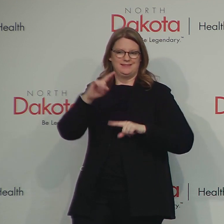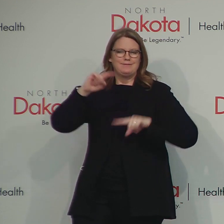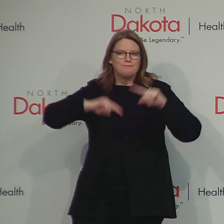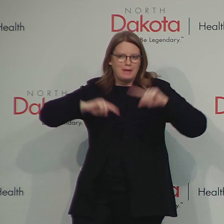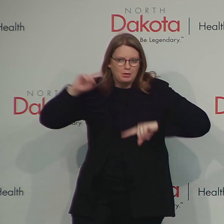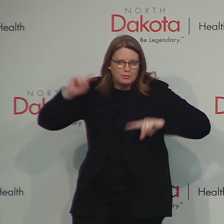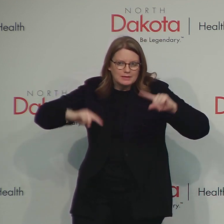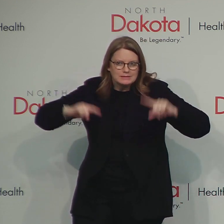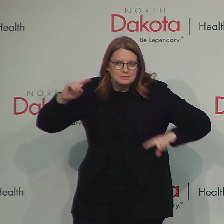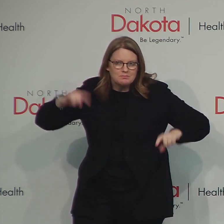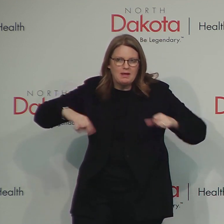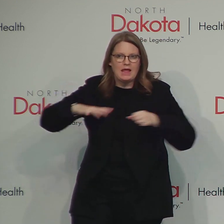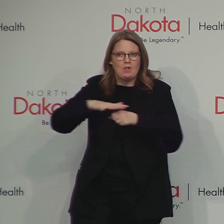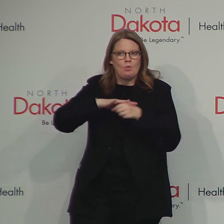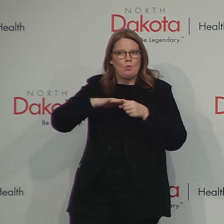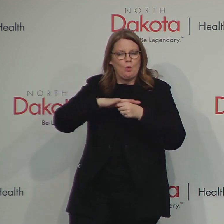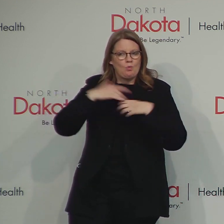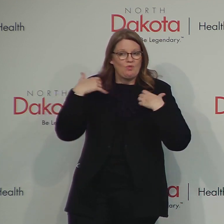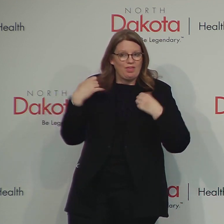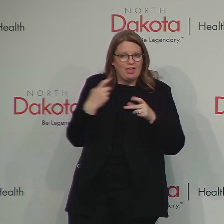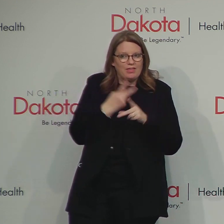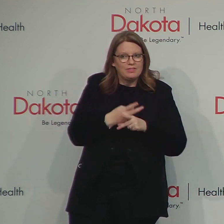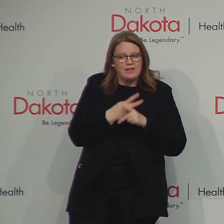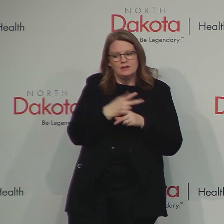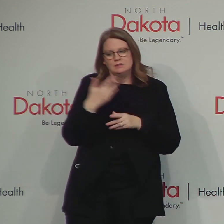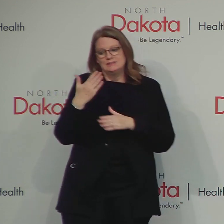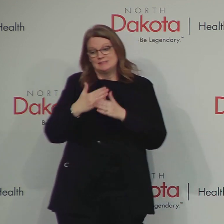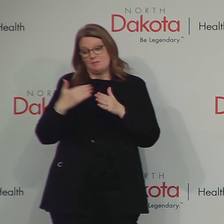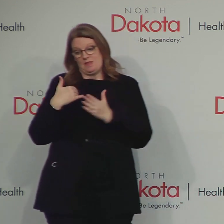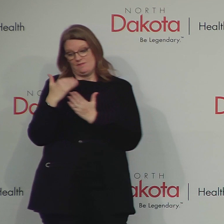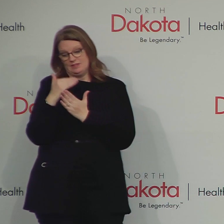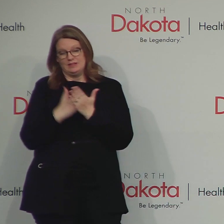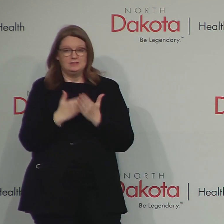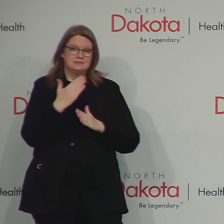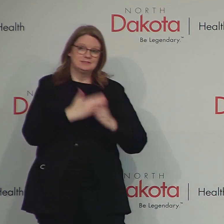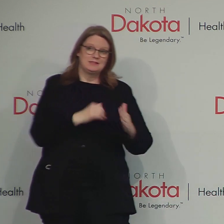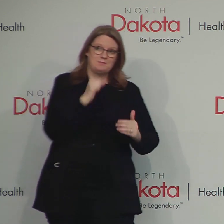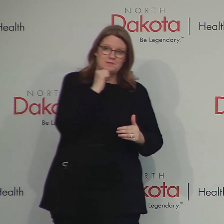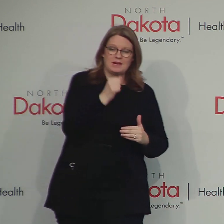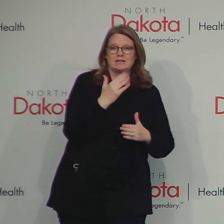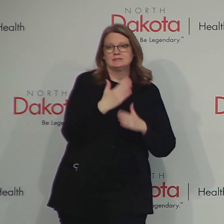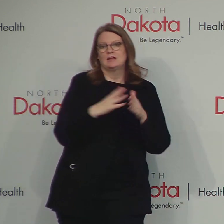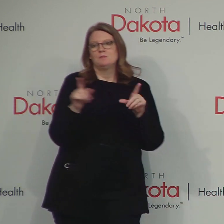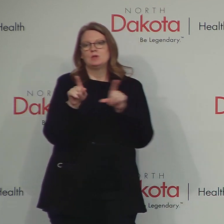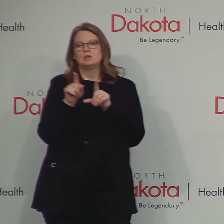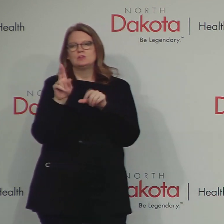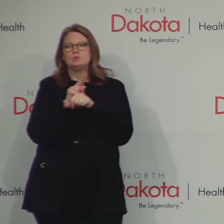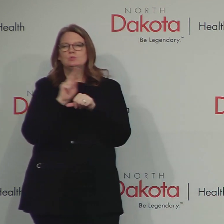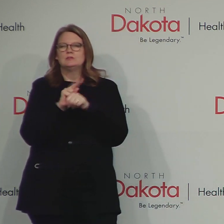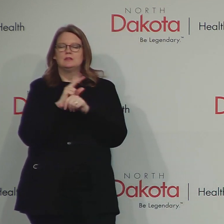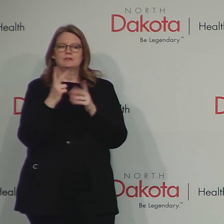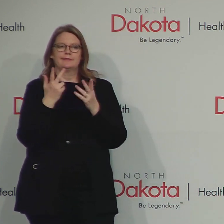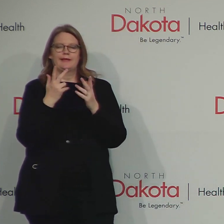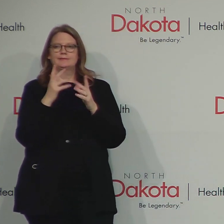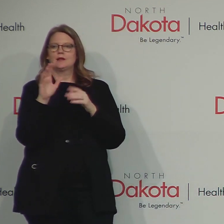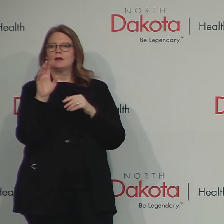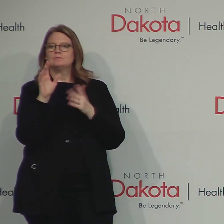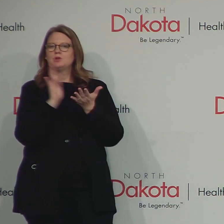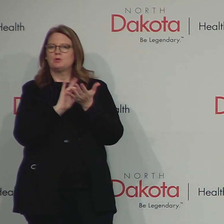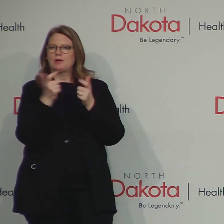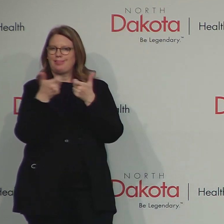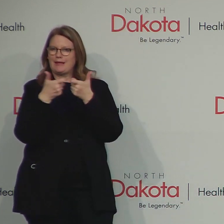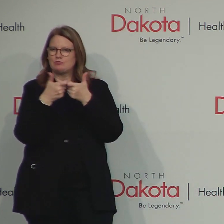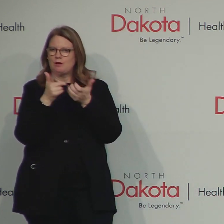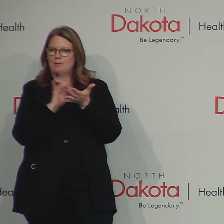provider. Some do have lists, some don't. Some are using electronic medical records to notify you of when you're eligible